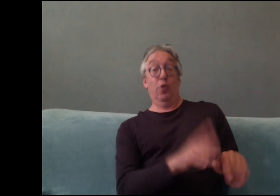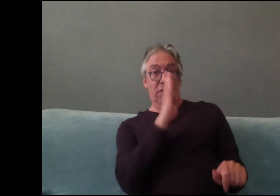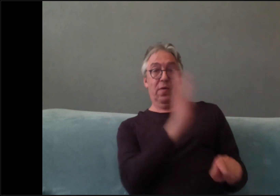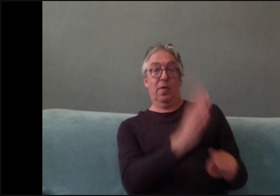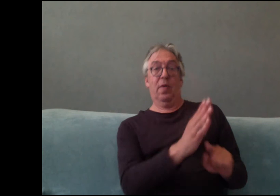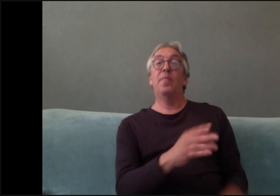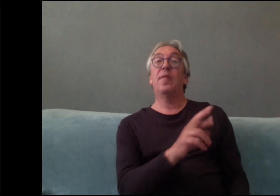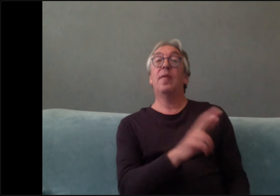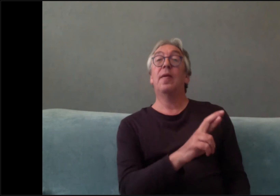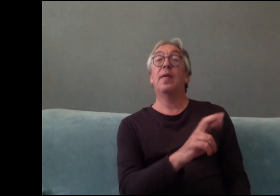to respond.